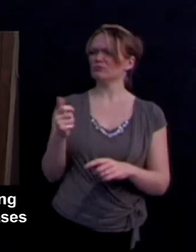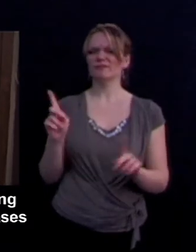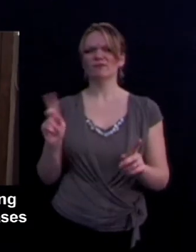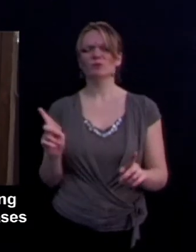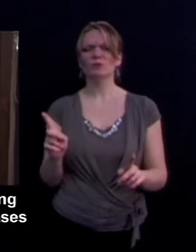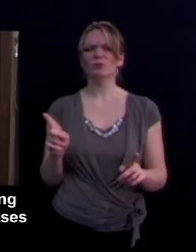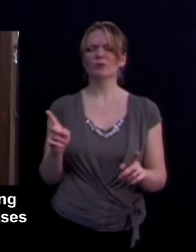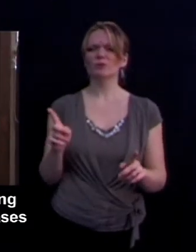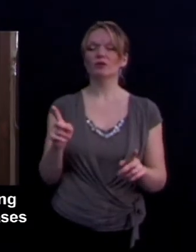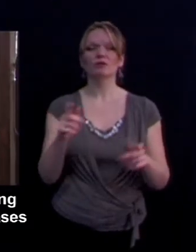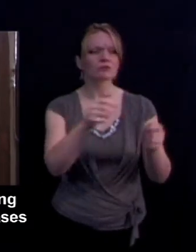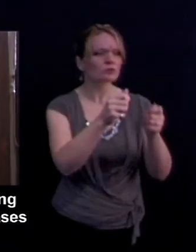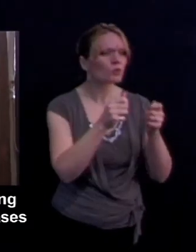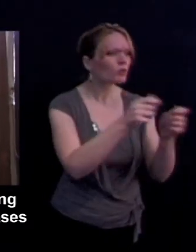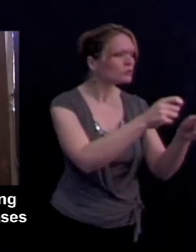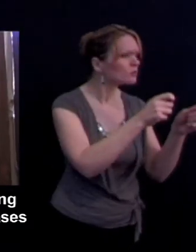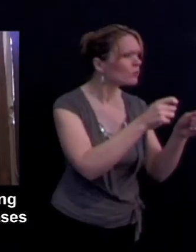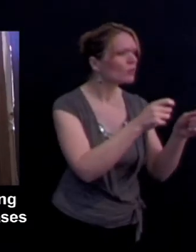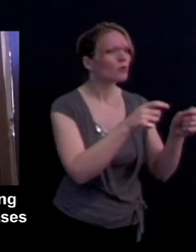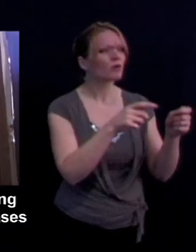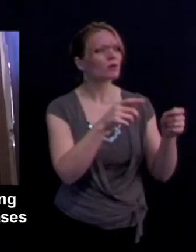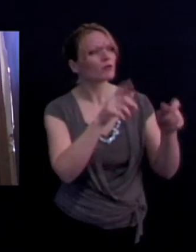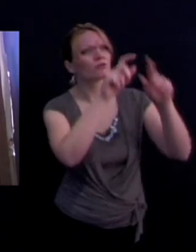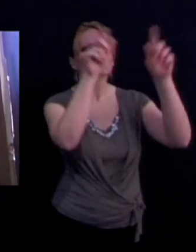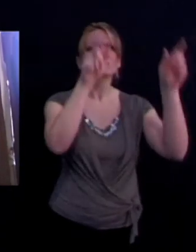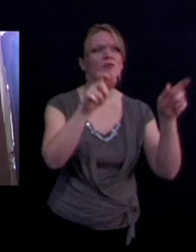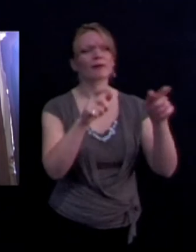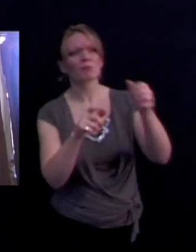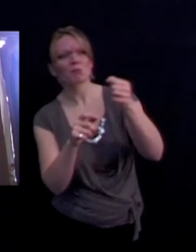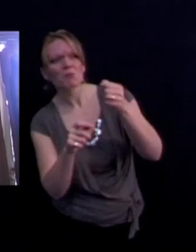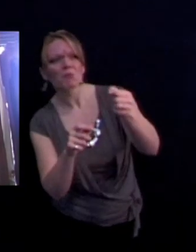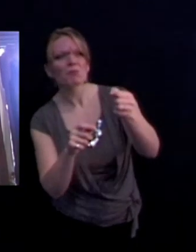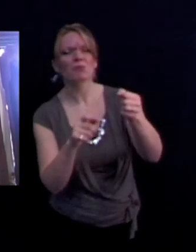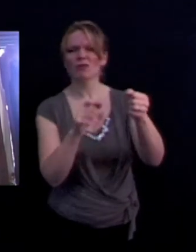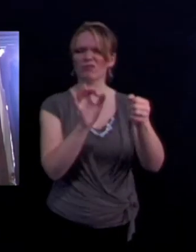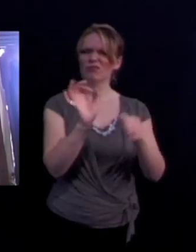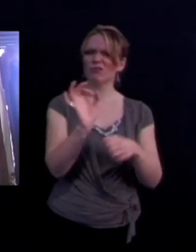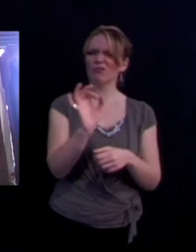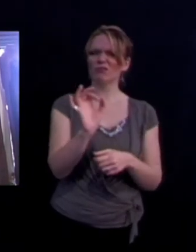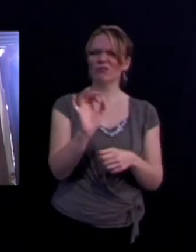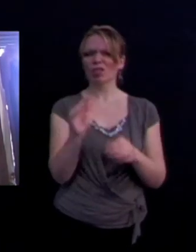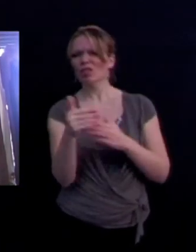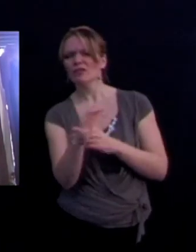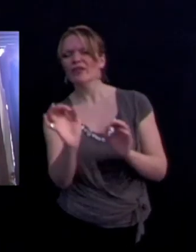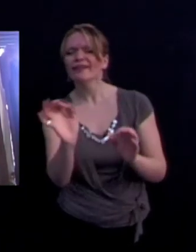look around the building reveals all sorts of doors and door cases. Many of them, just like this one, lead